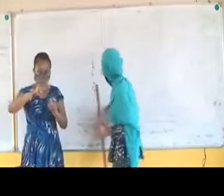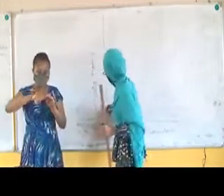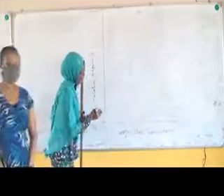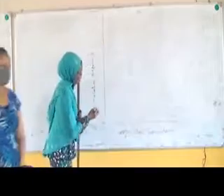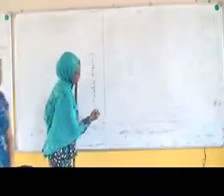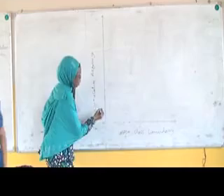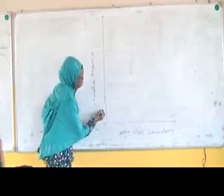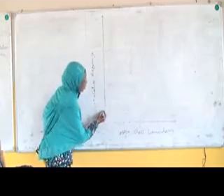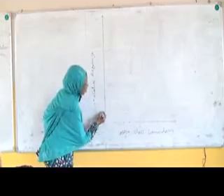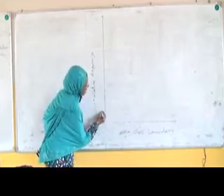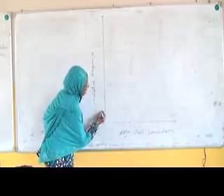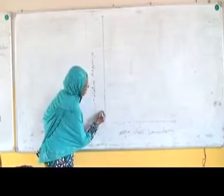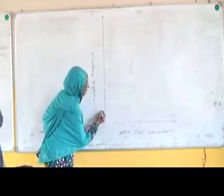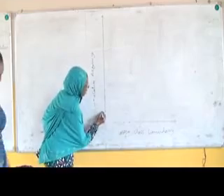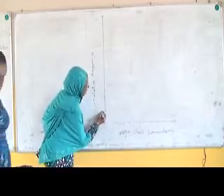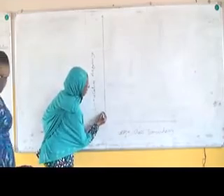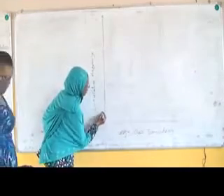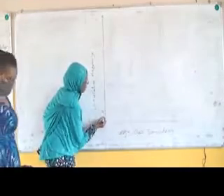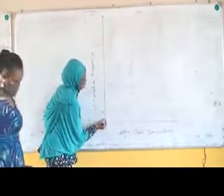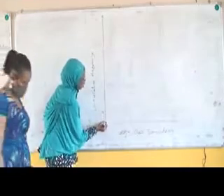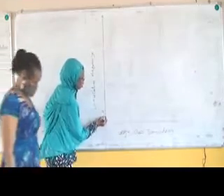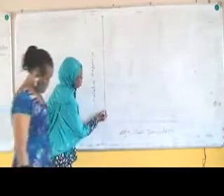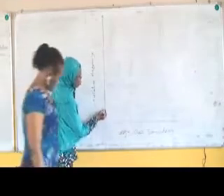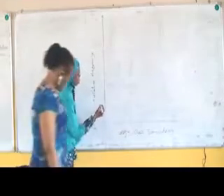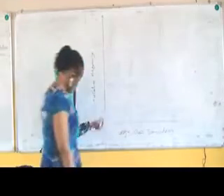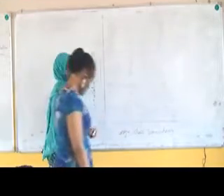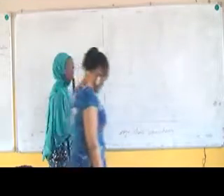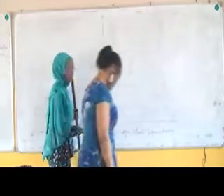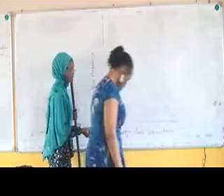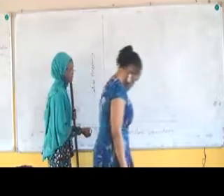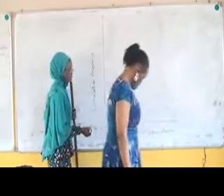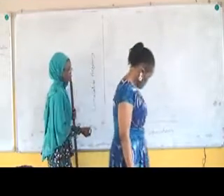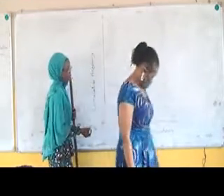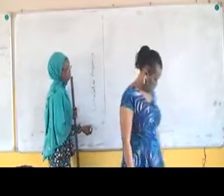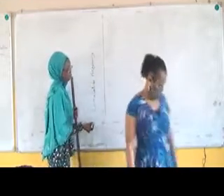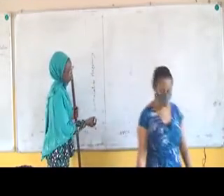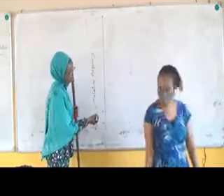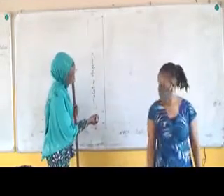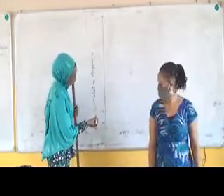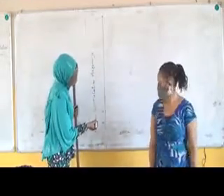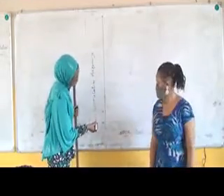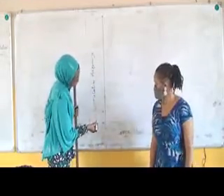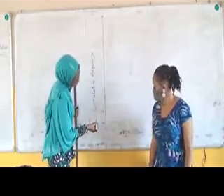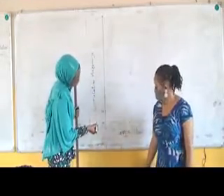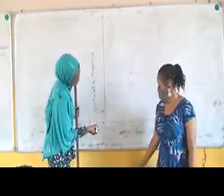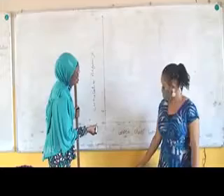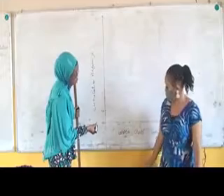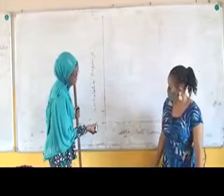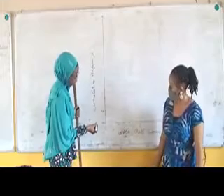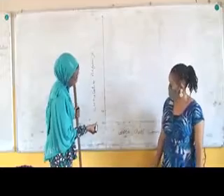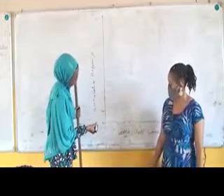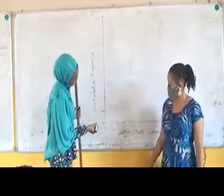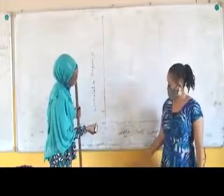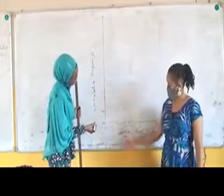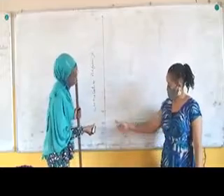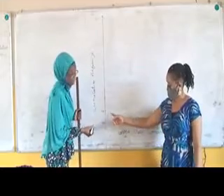label, I'm going to put my 10 here, assuming this is 2 centimeters. You can see, although it's not to scale, I'm not drawing to